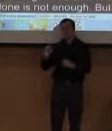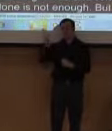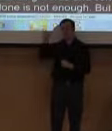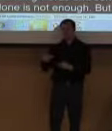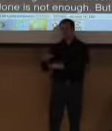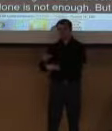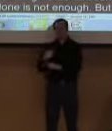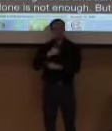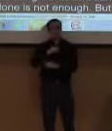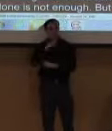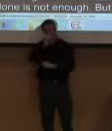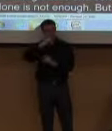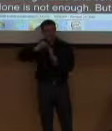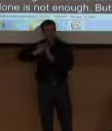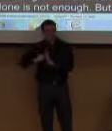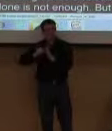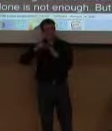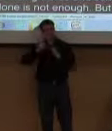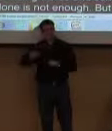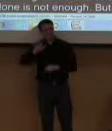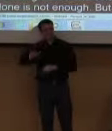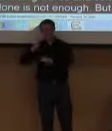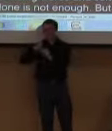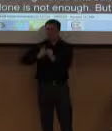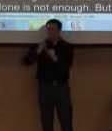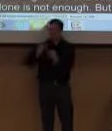feature, I could strictly emphasize the spelling of each feature